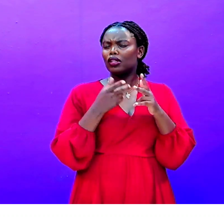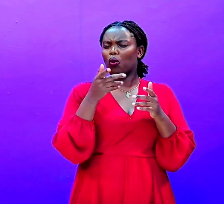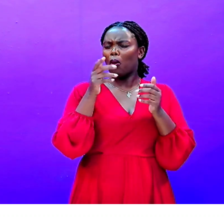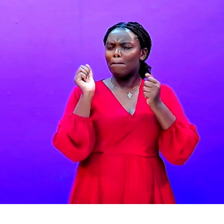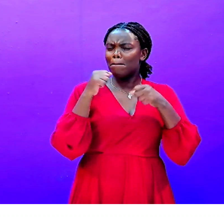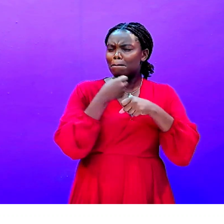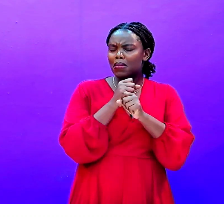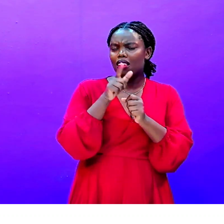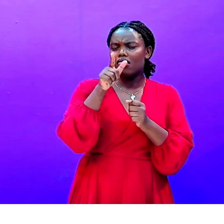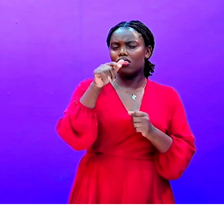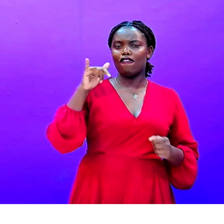The cause of the crash